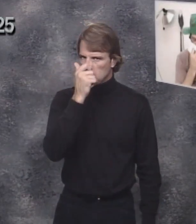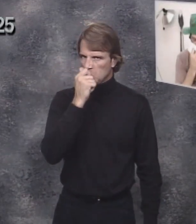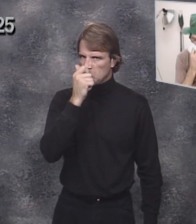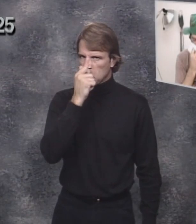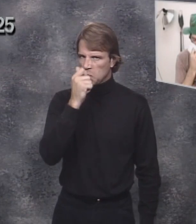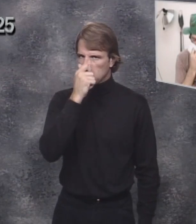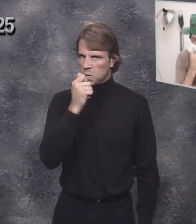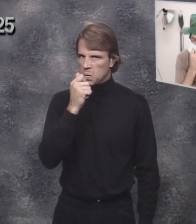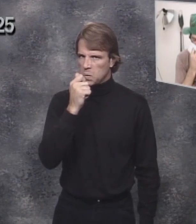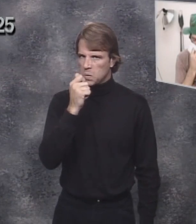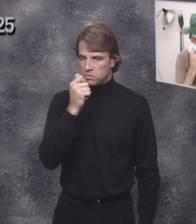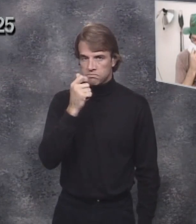Cold.